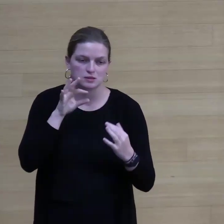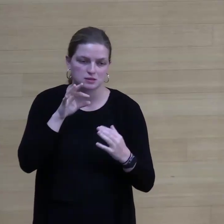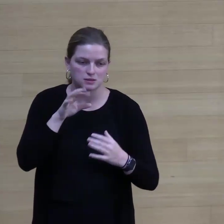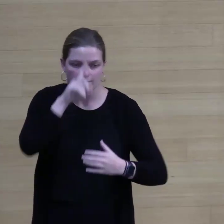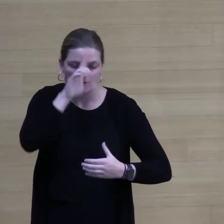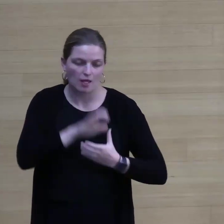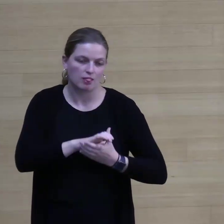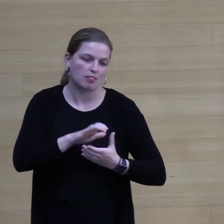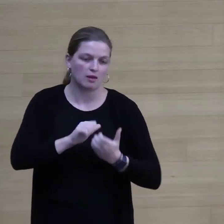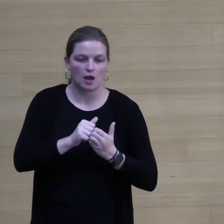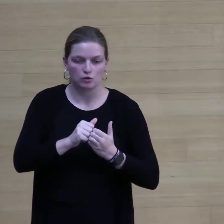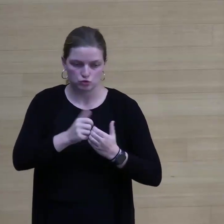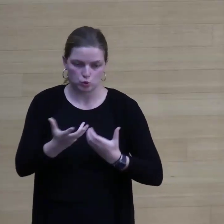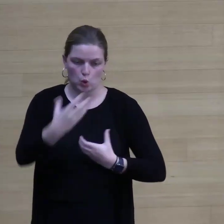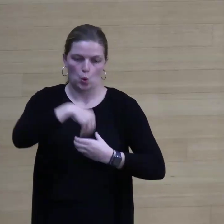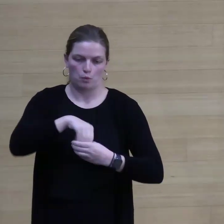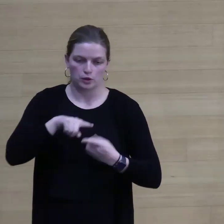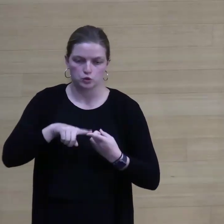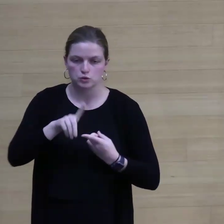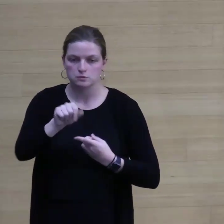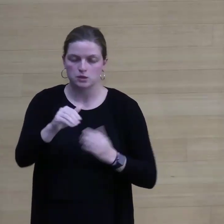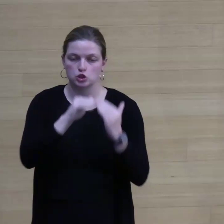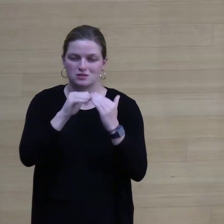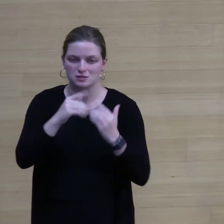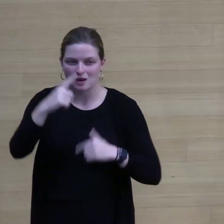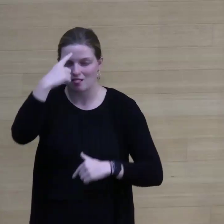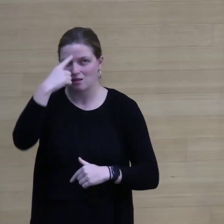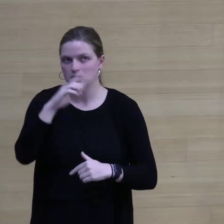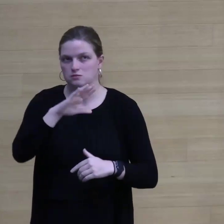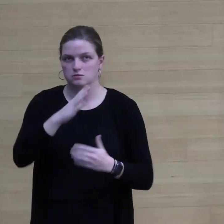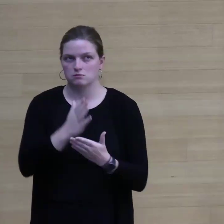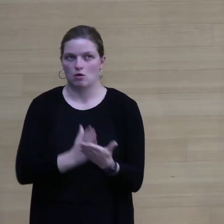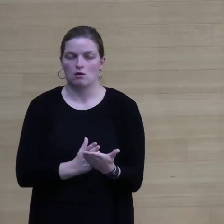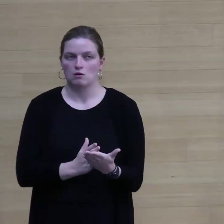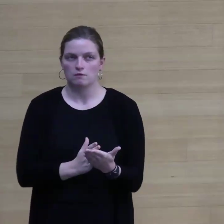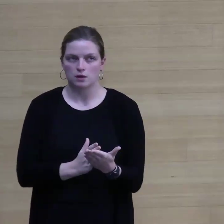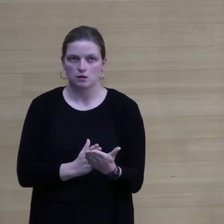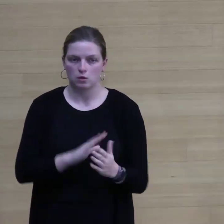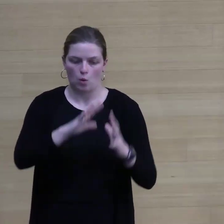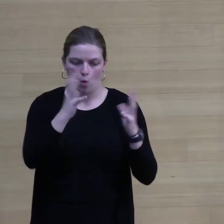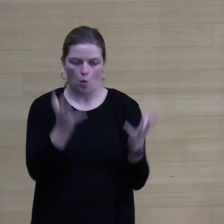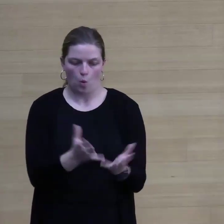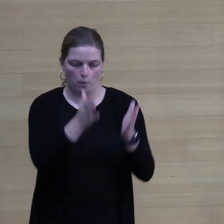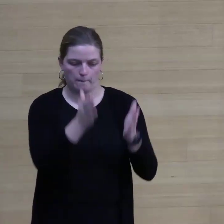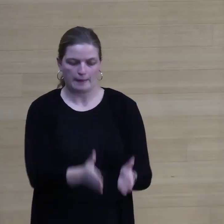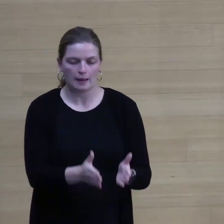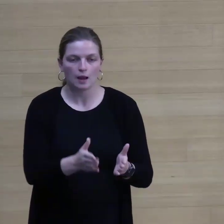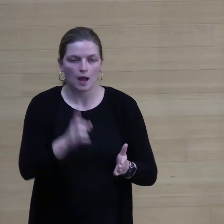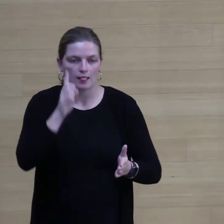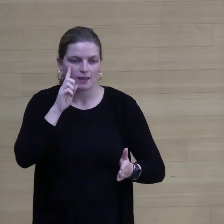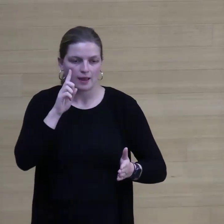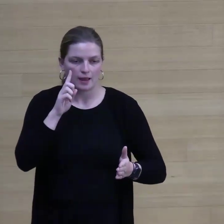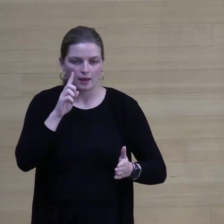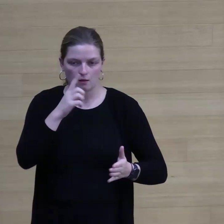incorporate disability justice into faith. And I think that's part of the whole being. I think that often faith